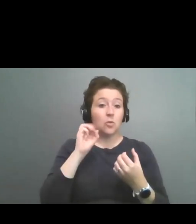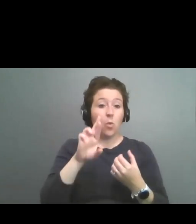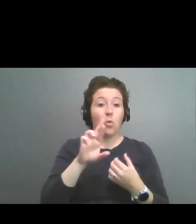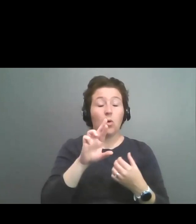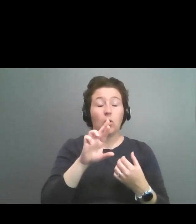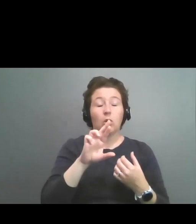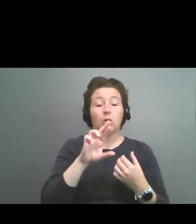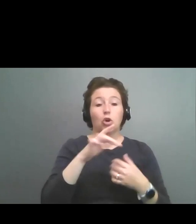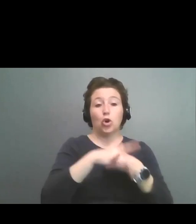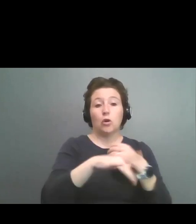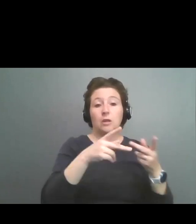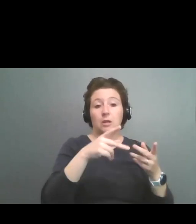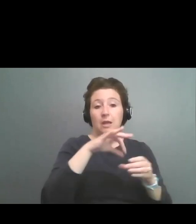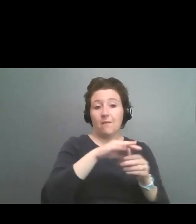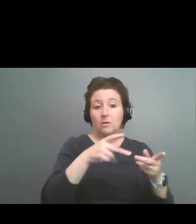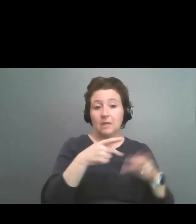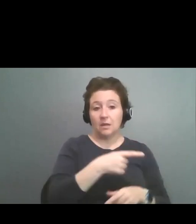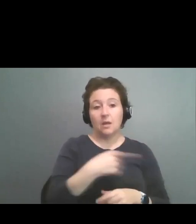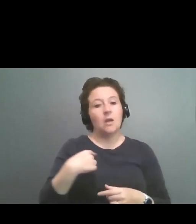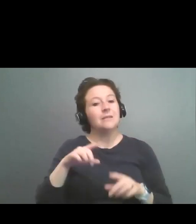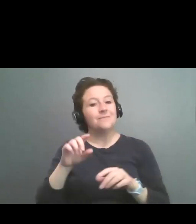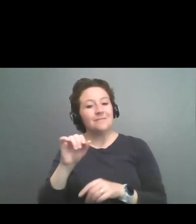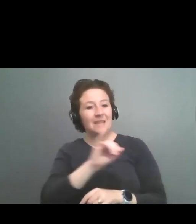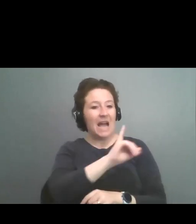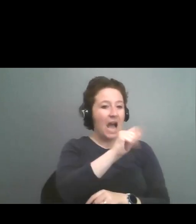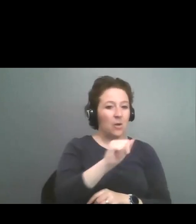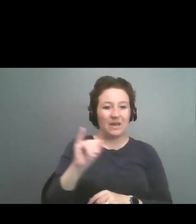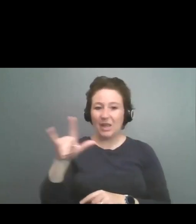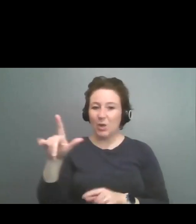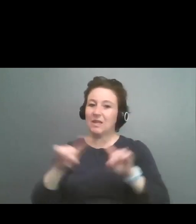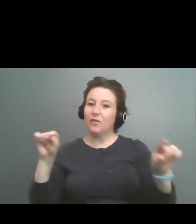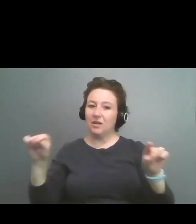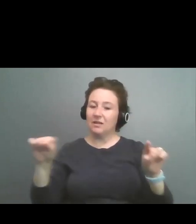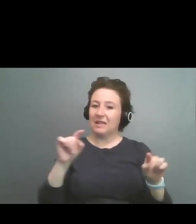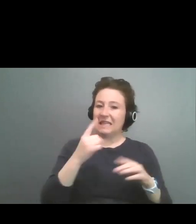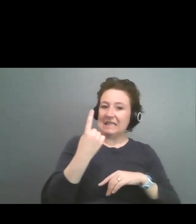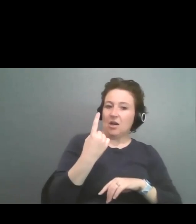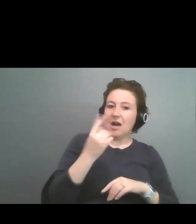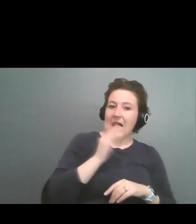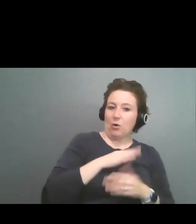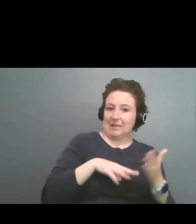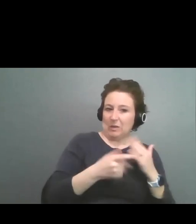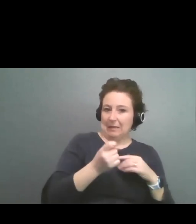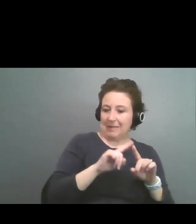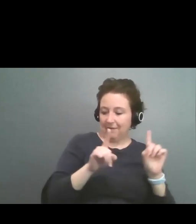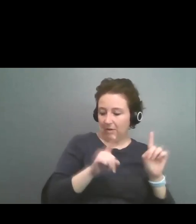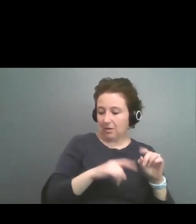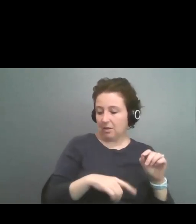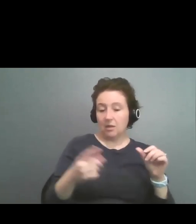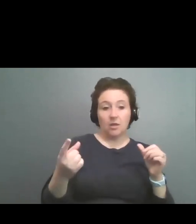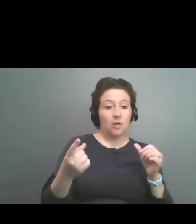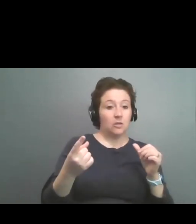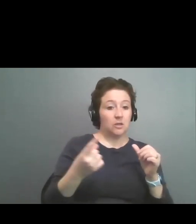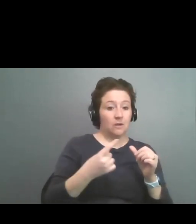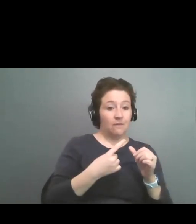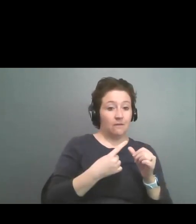sites. So we're not the same as Illinois. Our dates are a little different, I believe. So our first opportunity to mail out a ballot